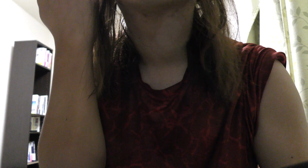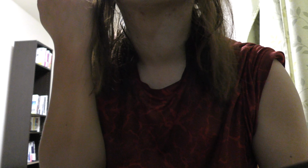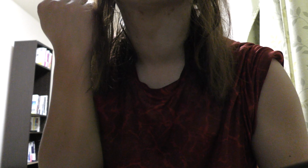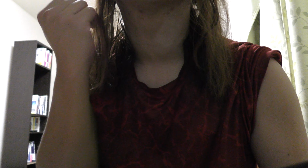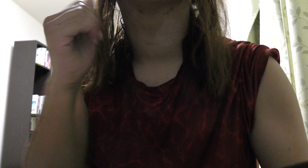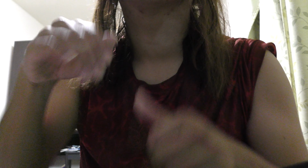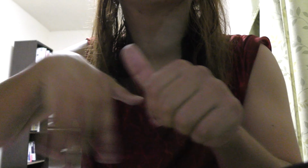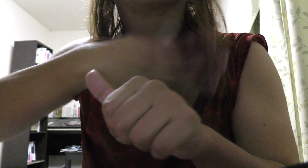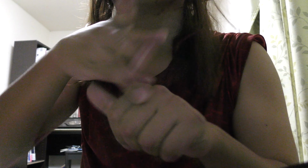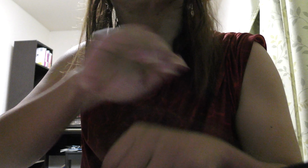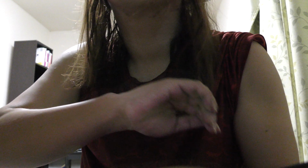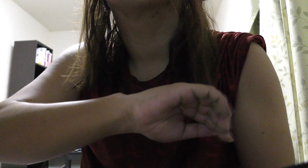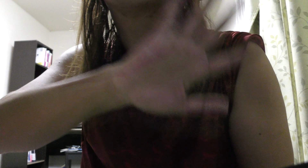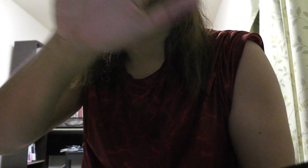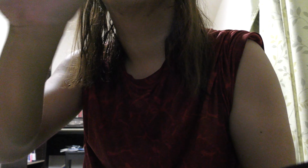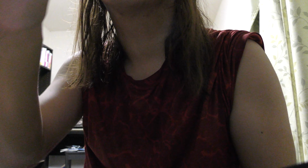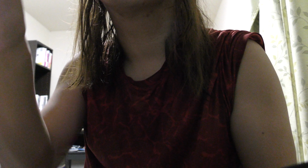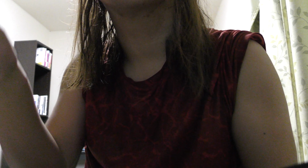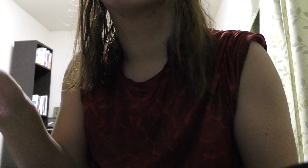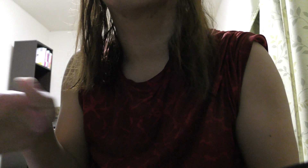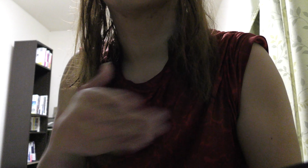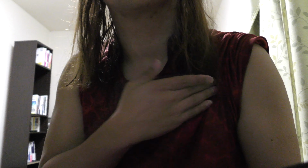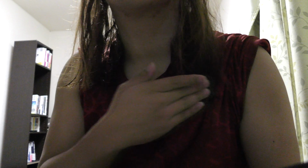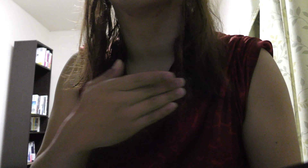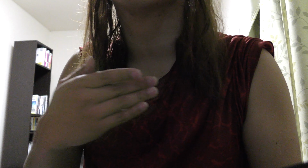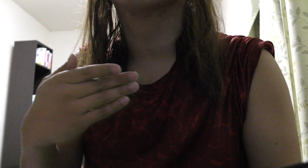know I can keep life forever